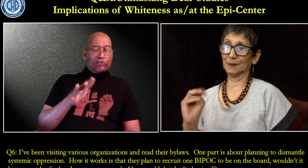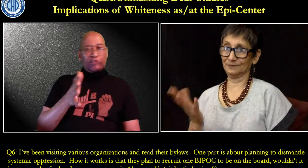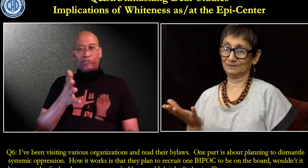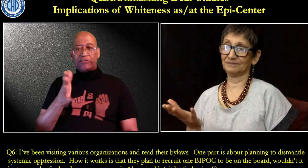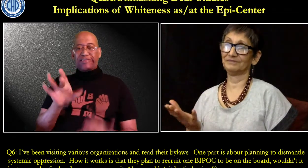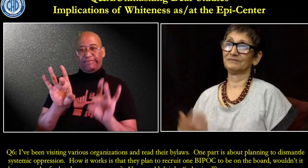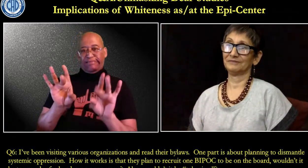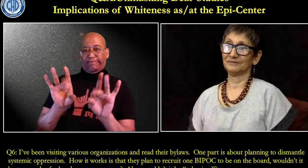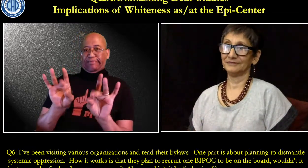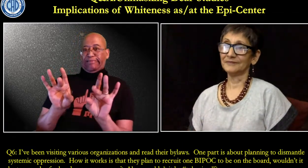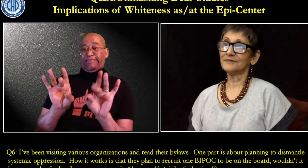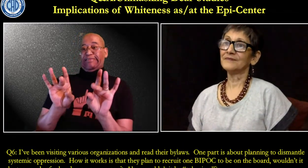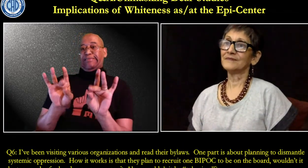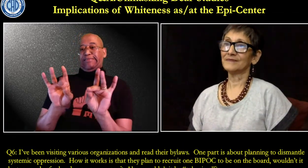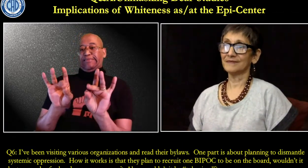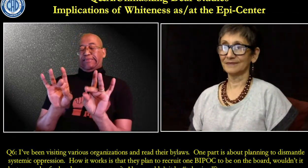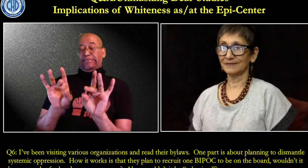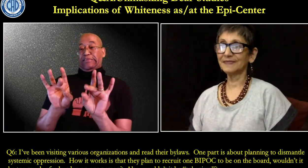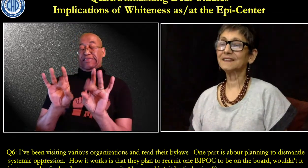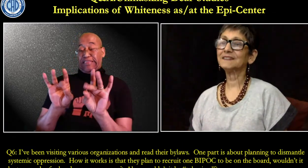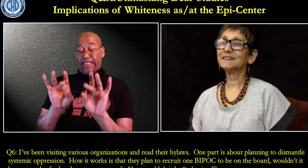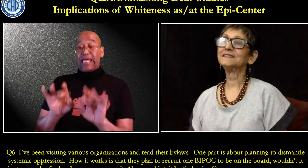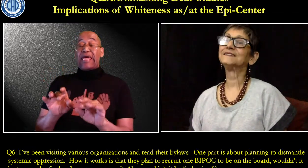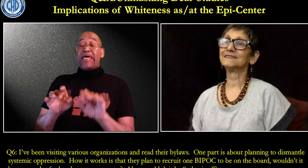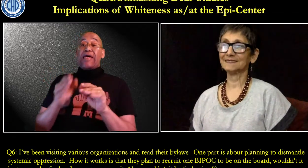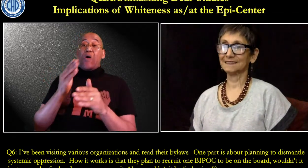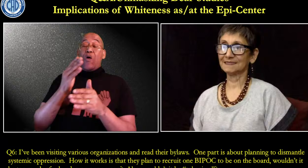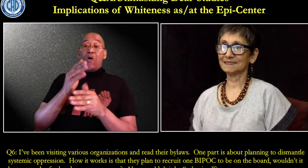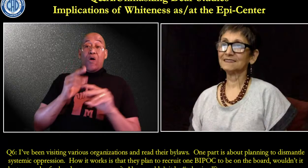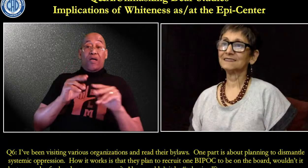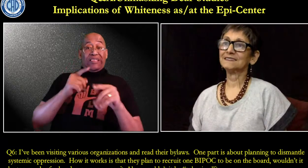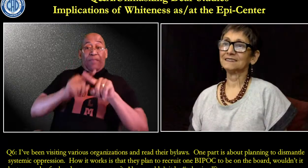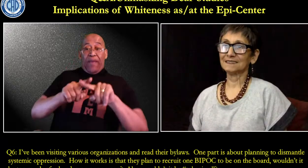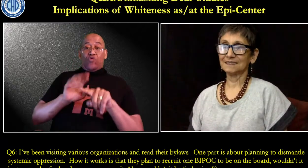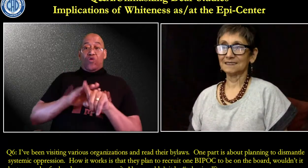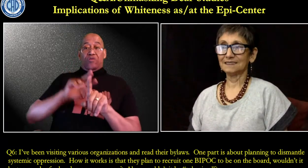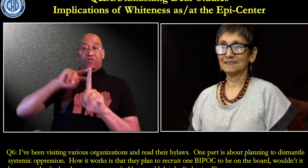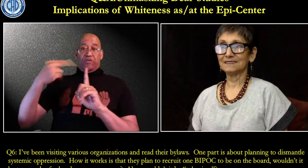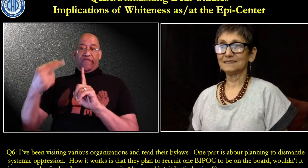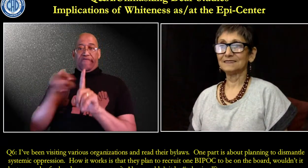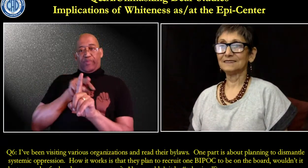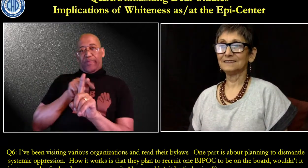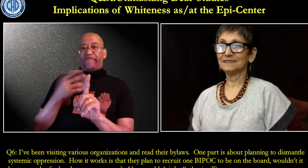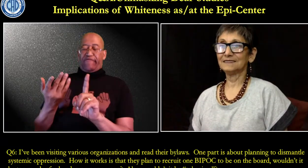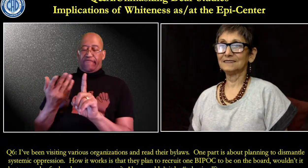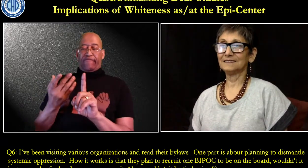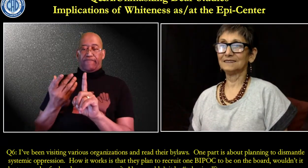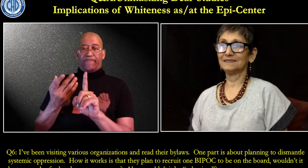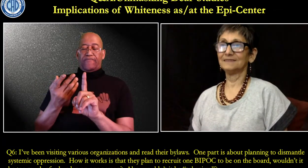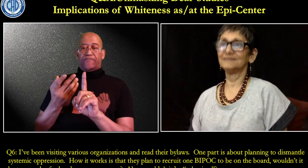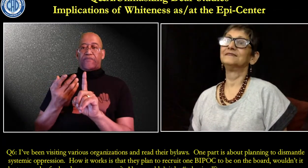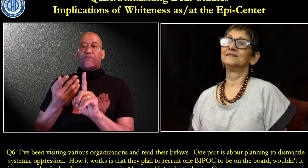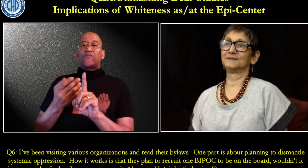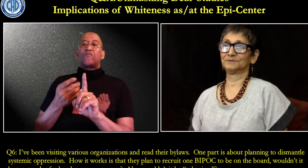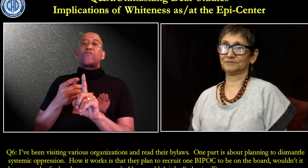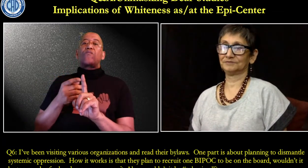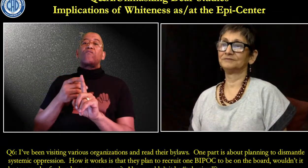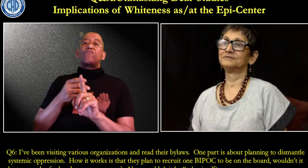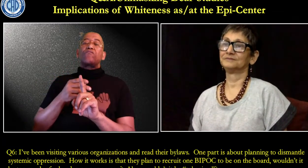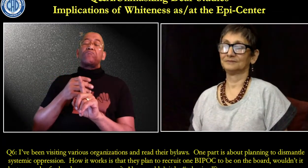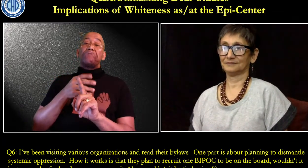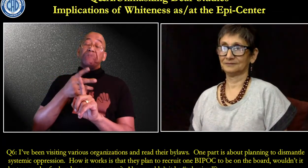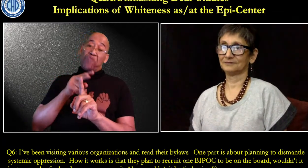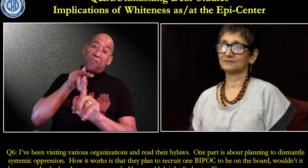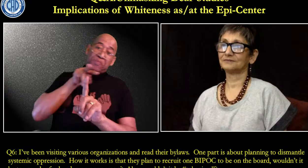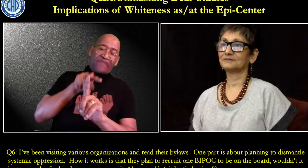And now I will call that tokenism. It's a bit sticky, yeah. Though. It's a bit sticky. It just really depends on the